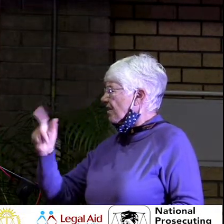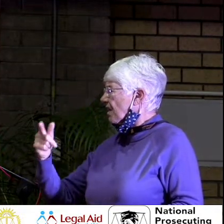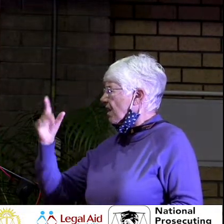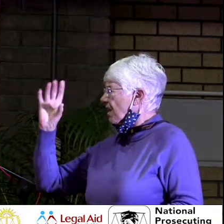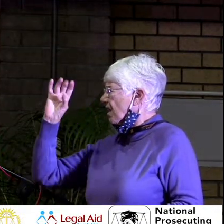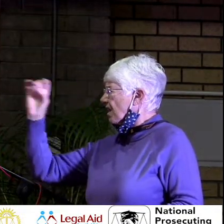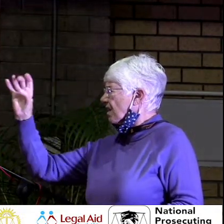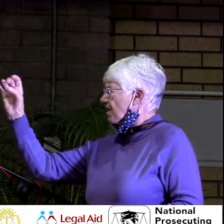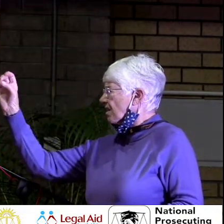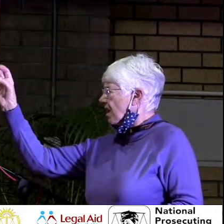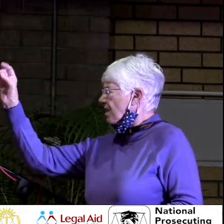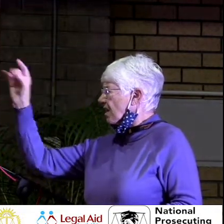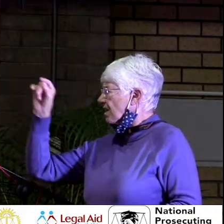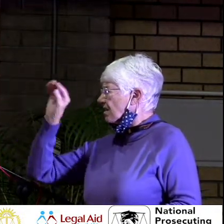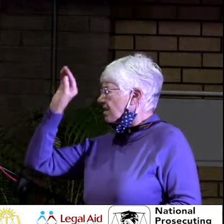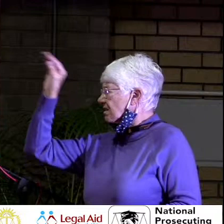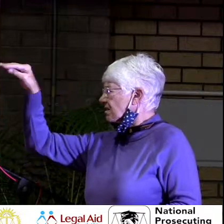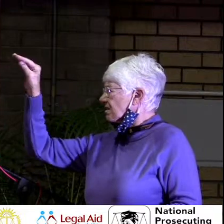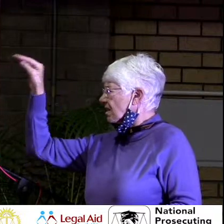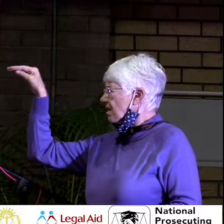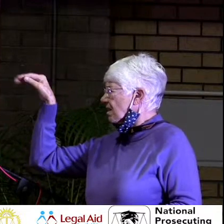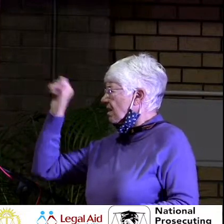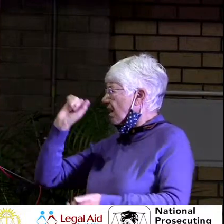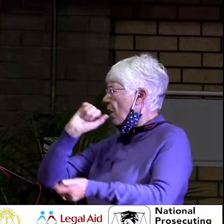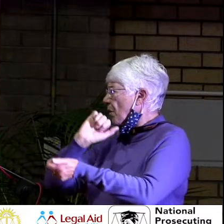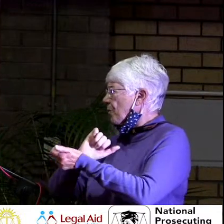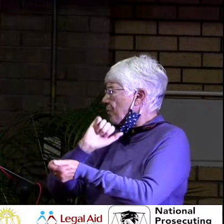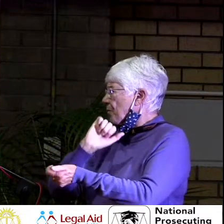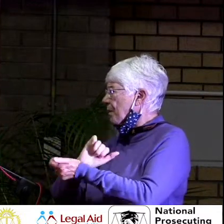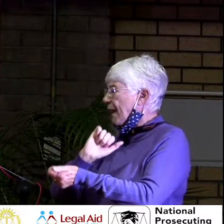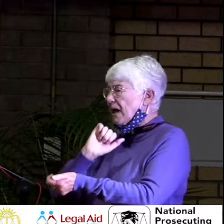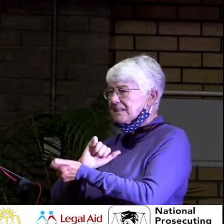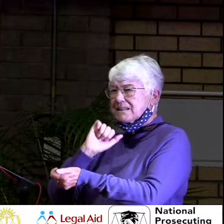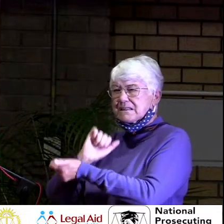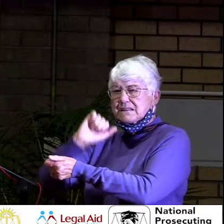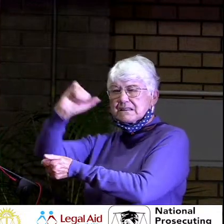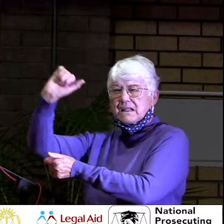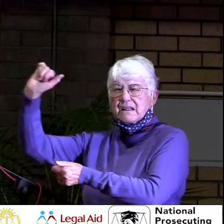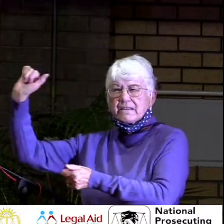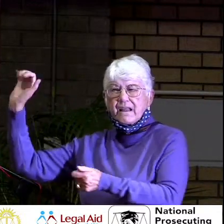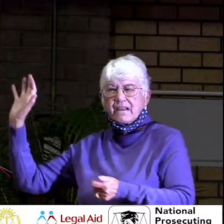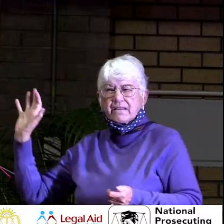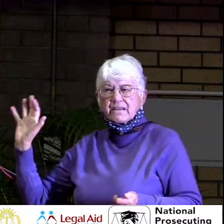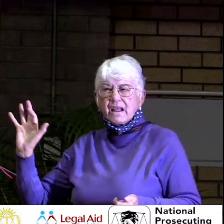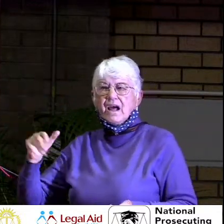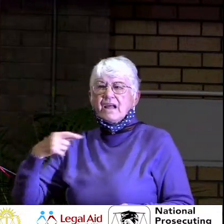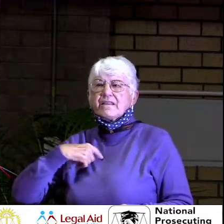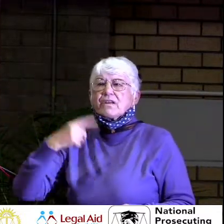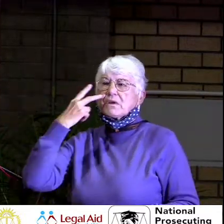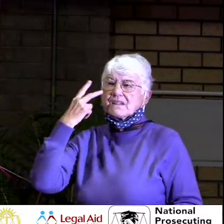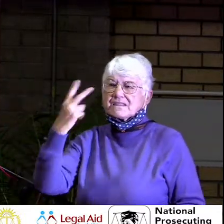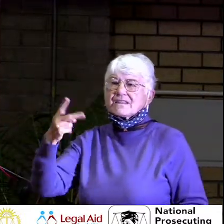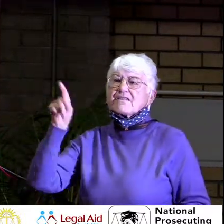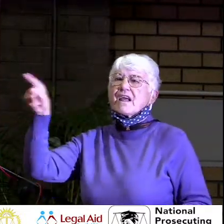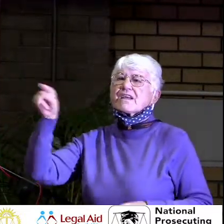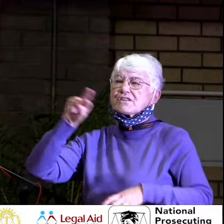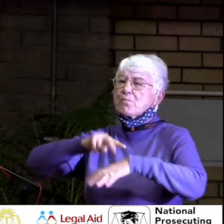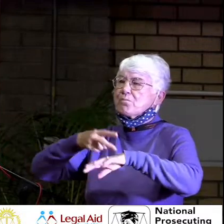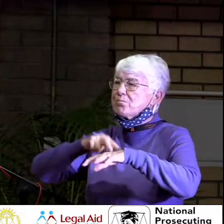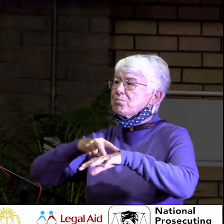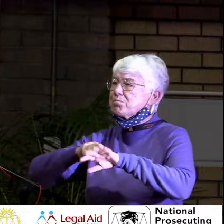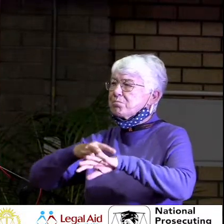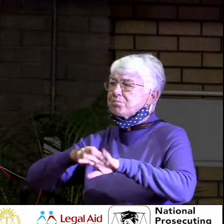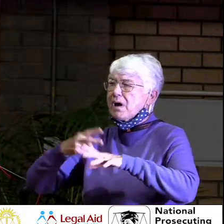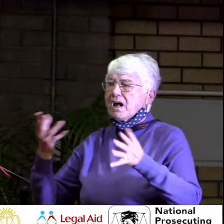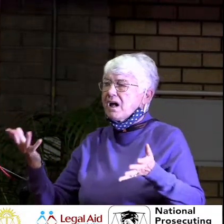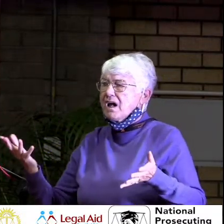139,222 men in our correctional facilities, it means we have a problem somewhere. There is a gap in our community, which means that we do